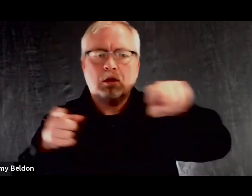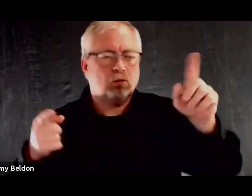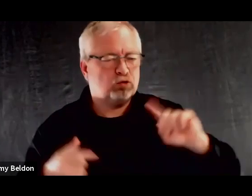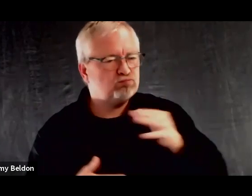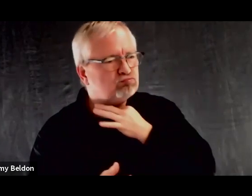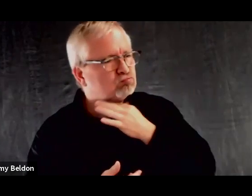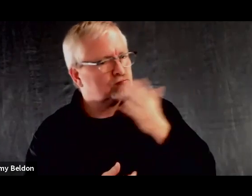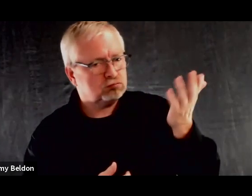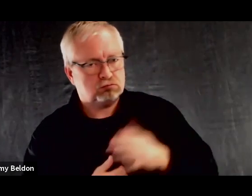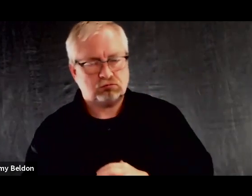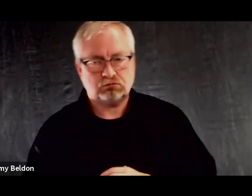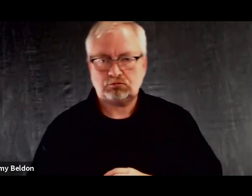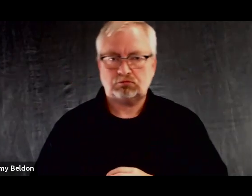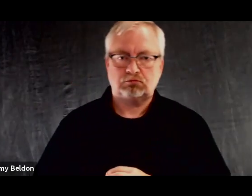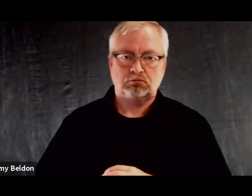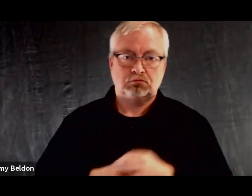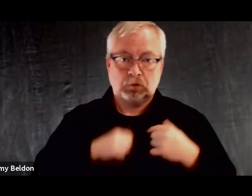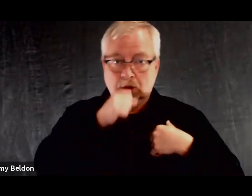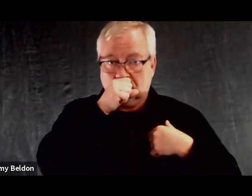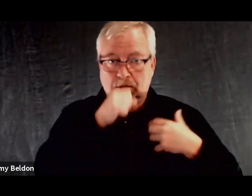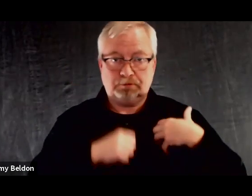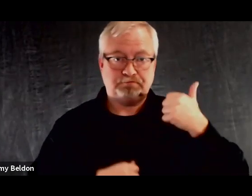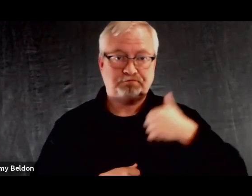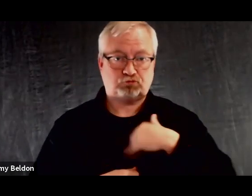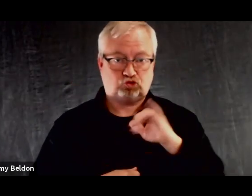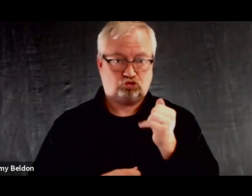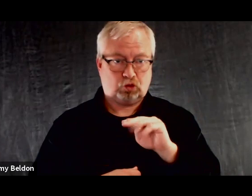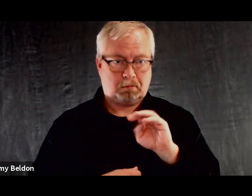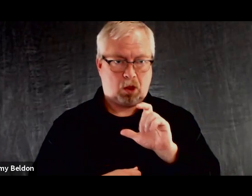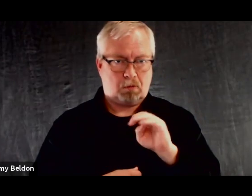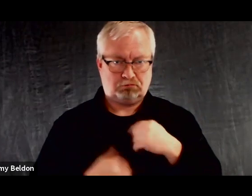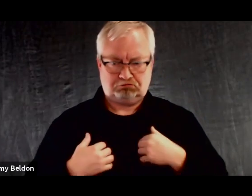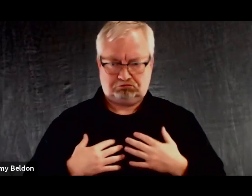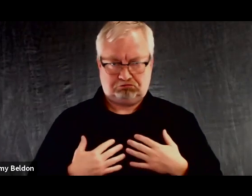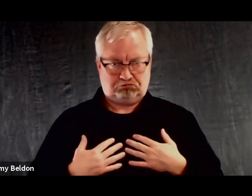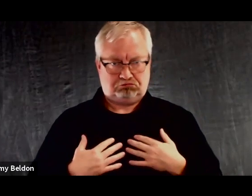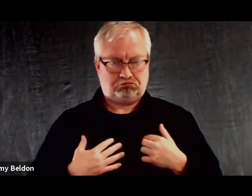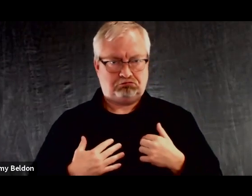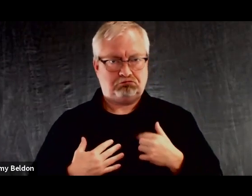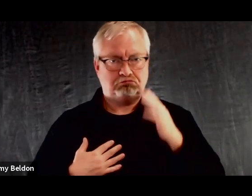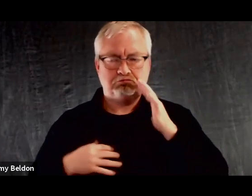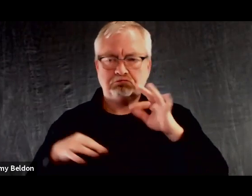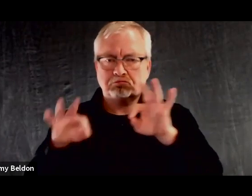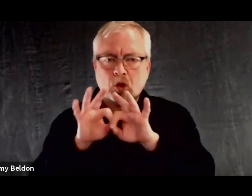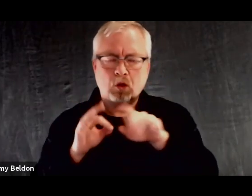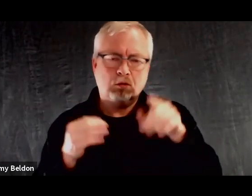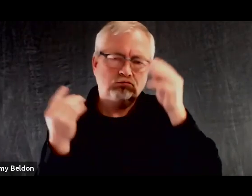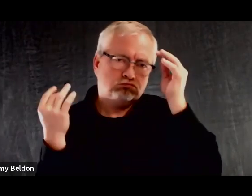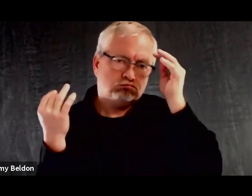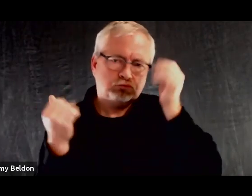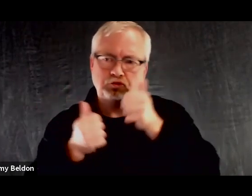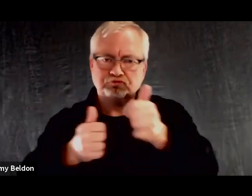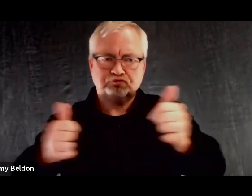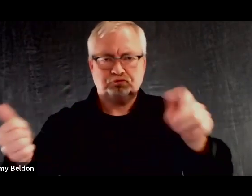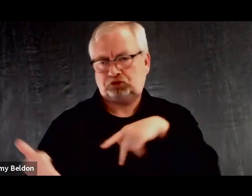I'll just speak for myself. It's a great question, and I think it's important that we all think about this. Personally, I